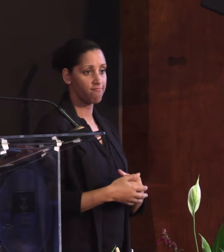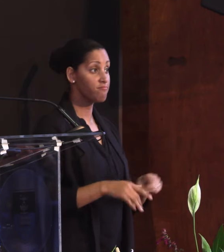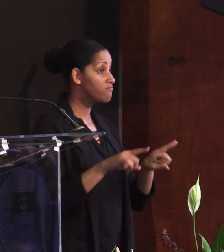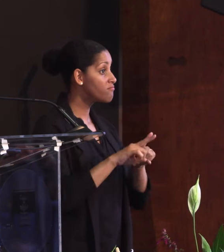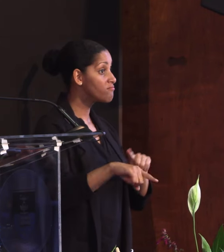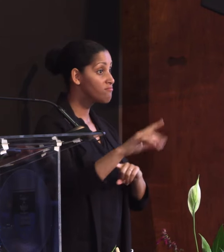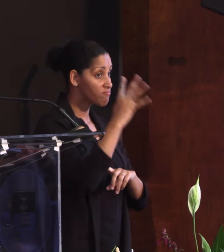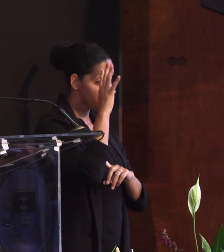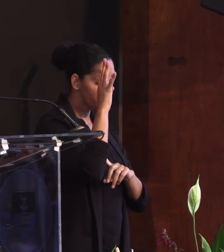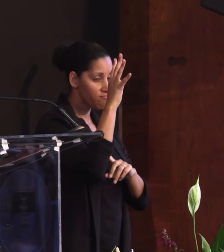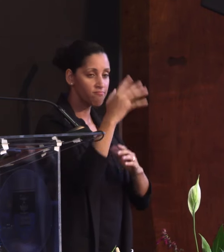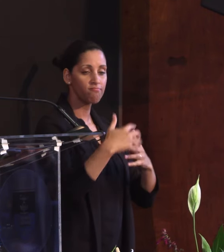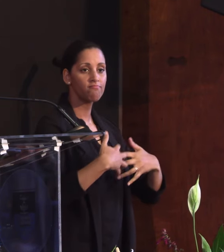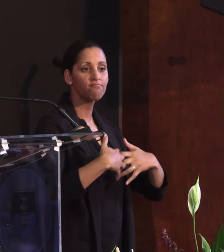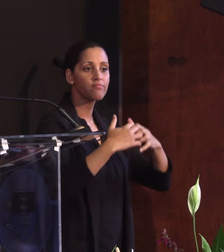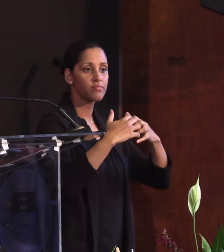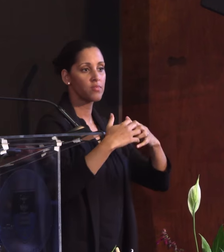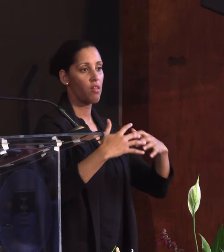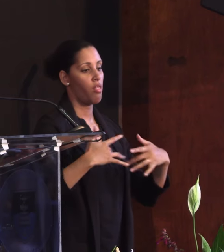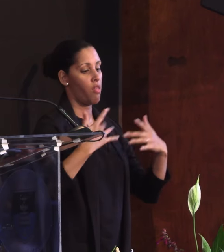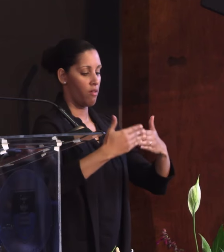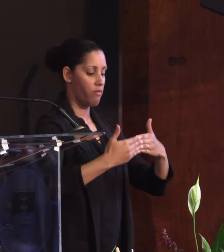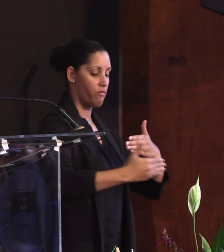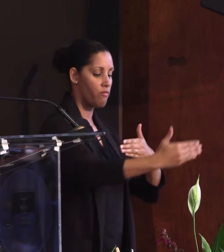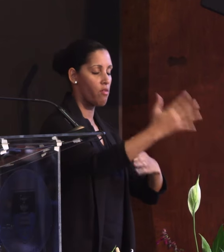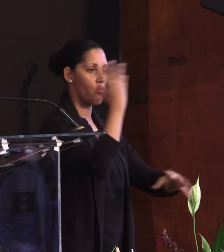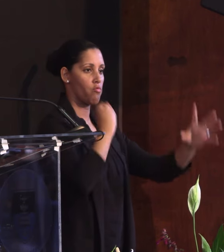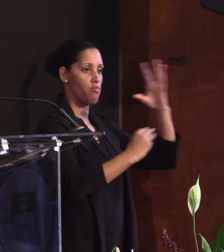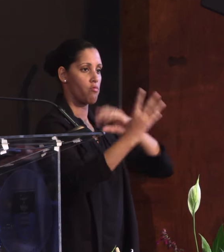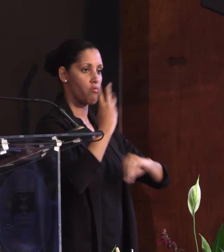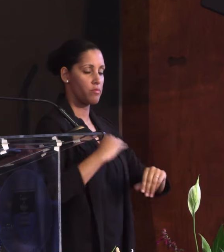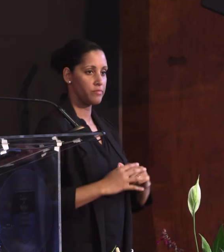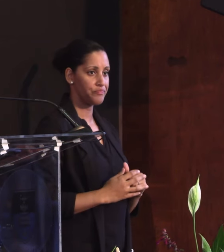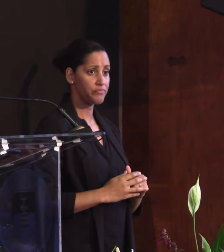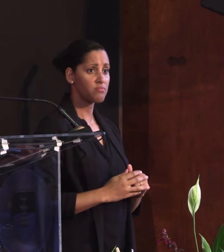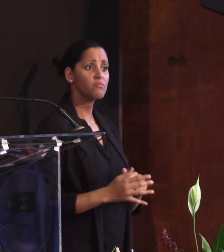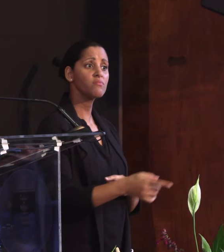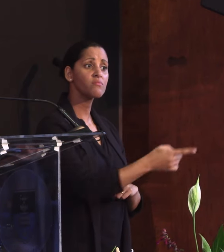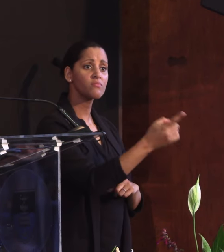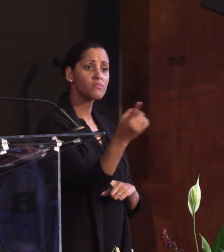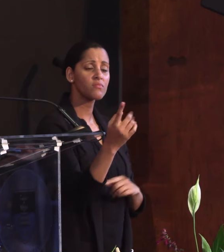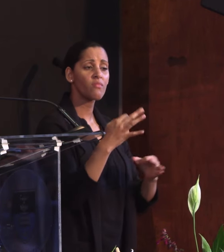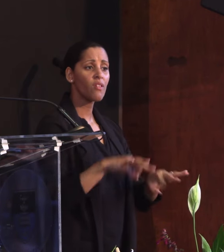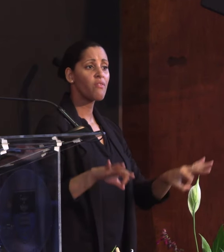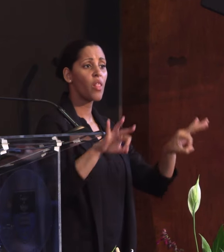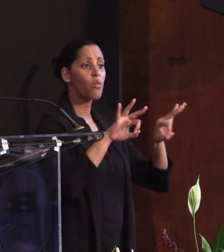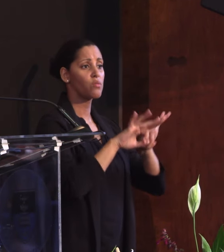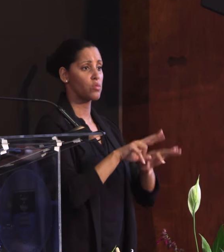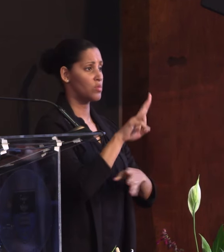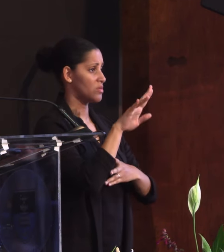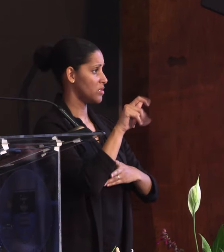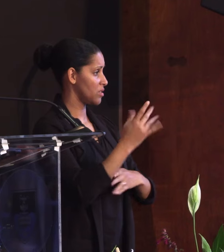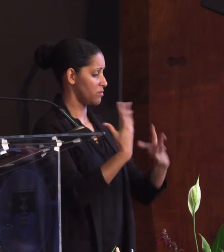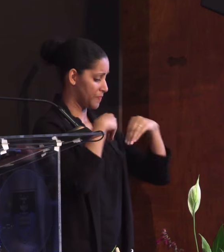become a lifelong learner, to carry the values UCT